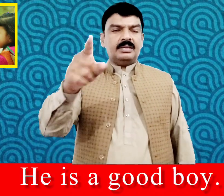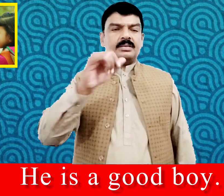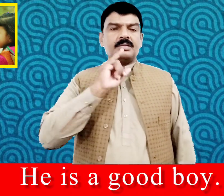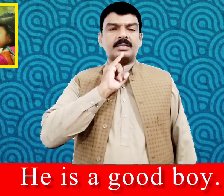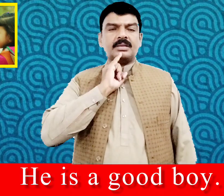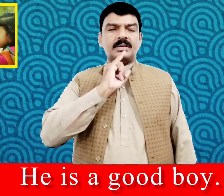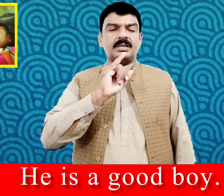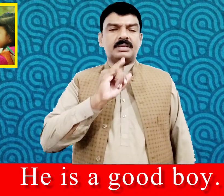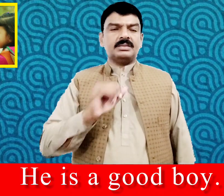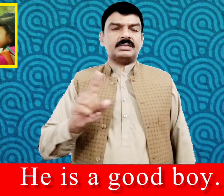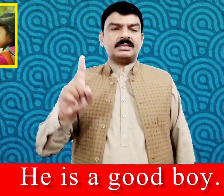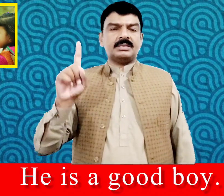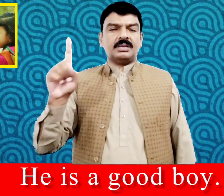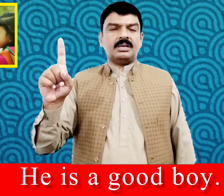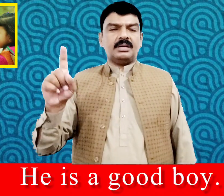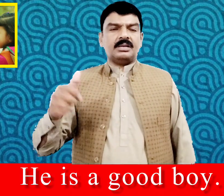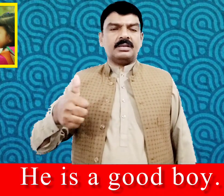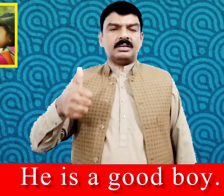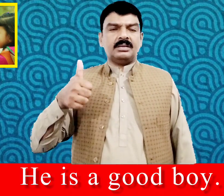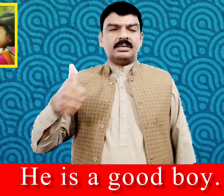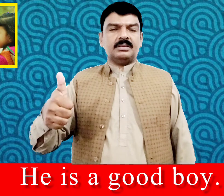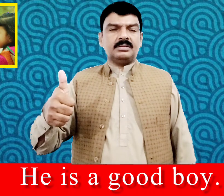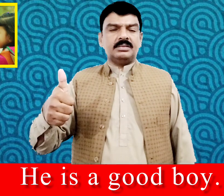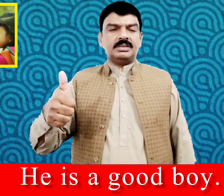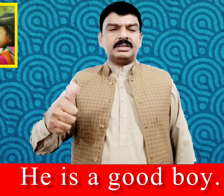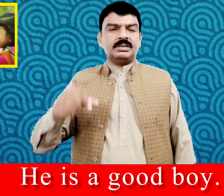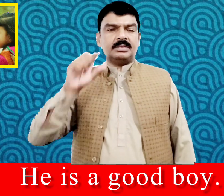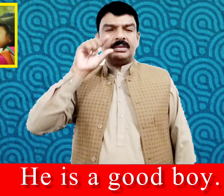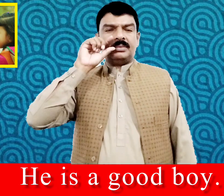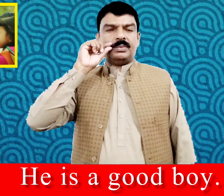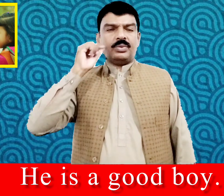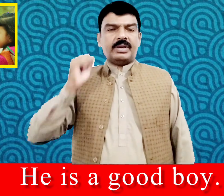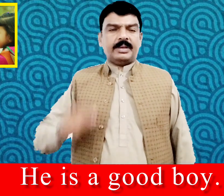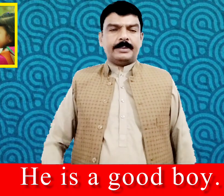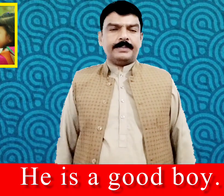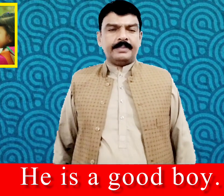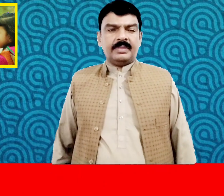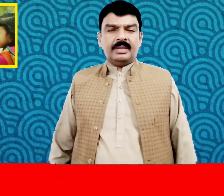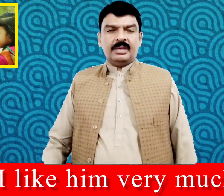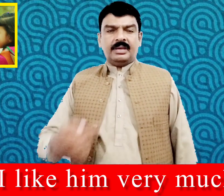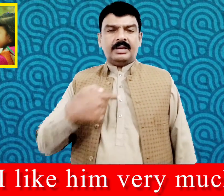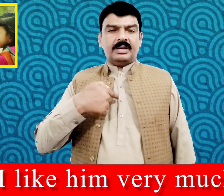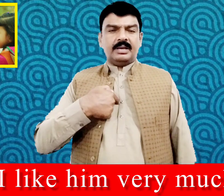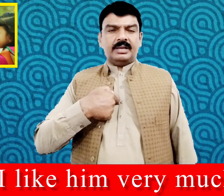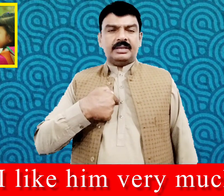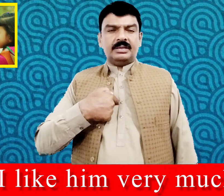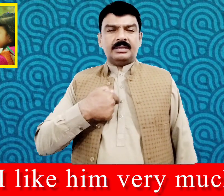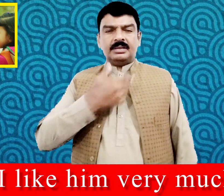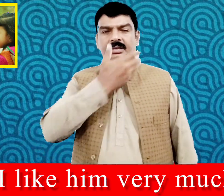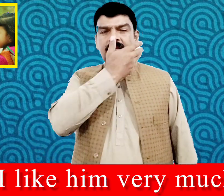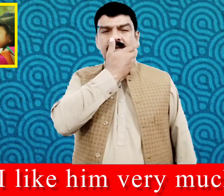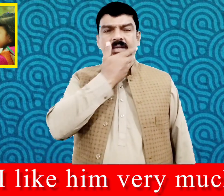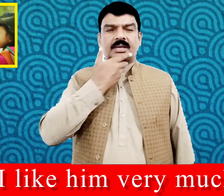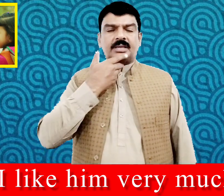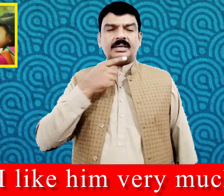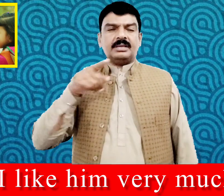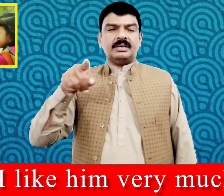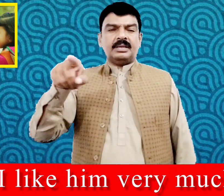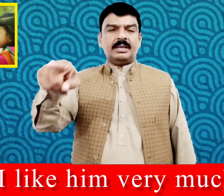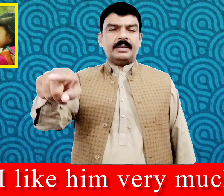He is a good boy. I like